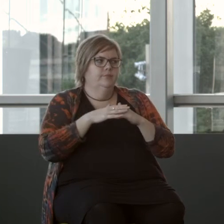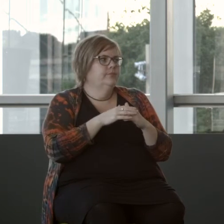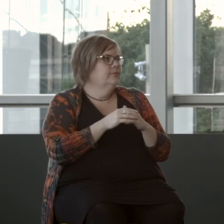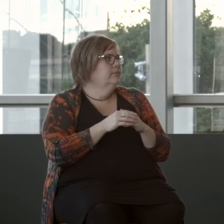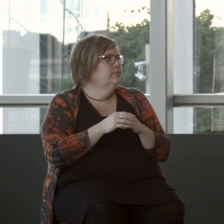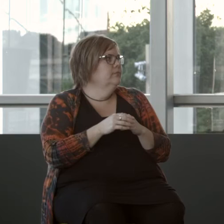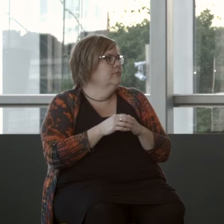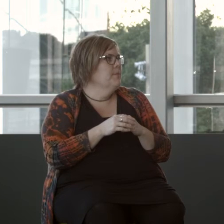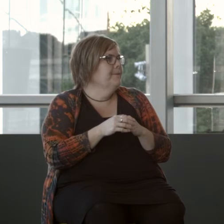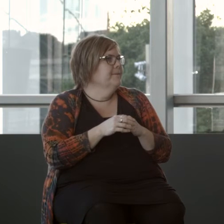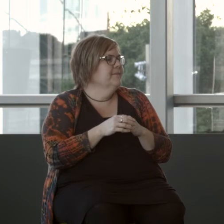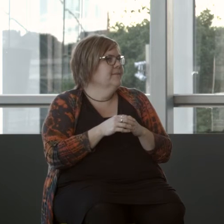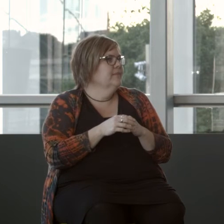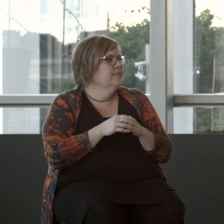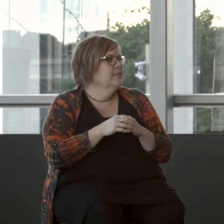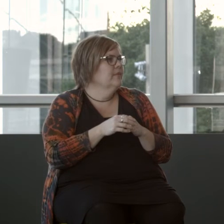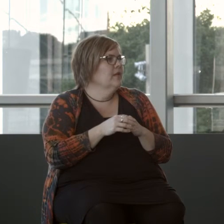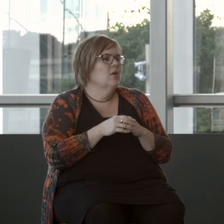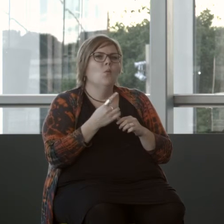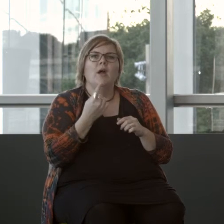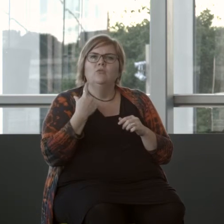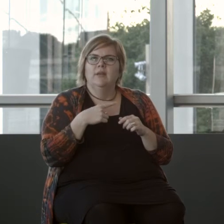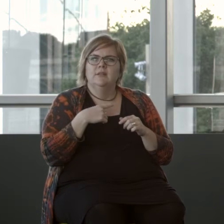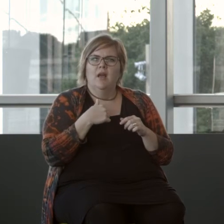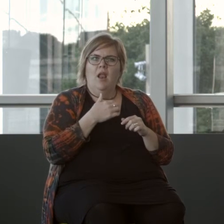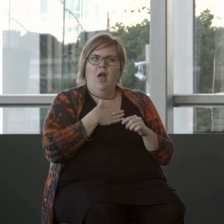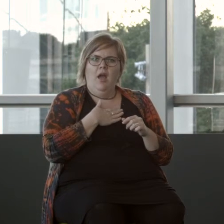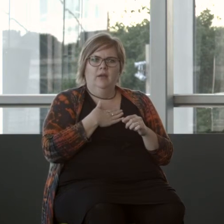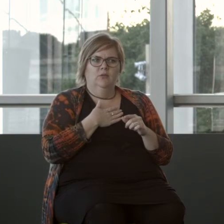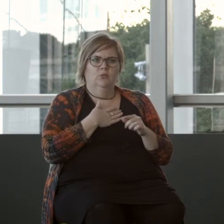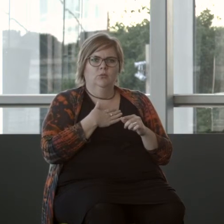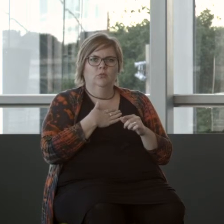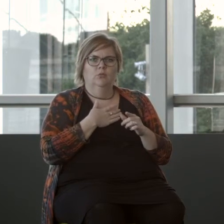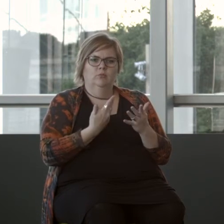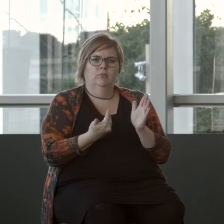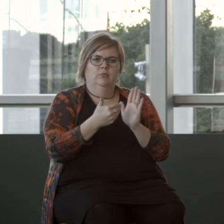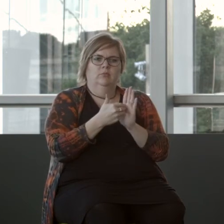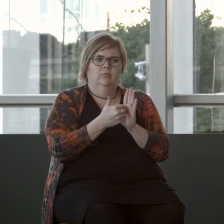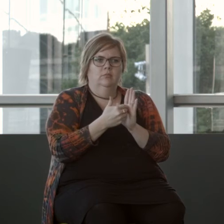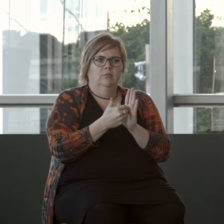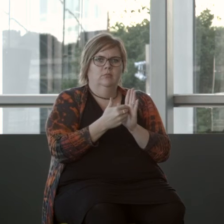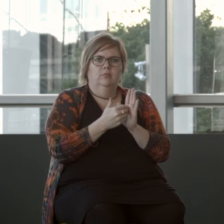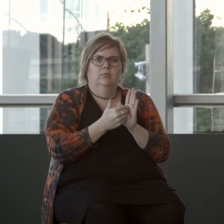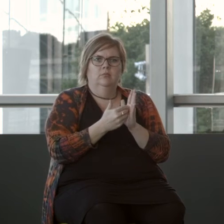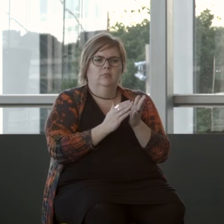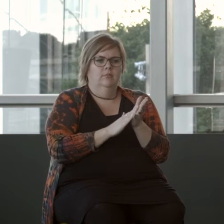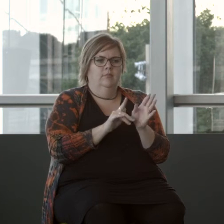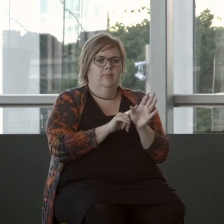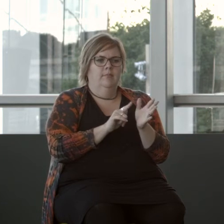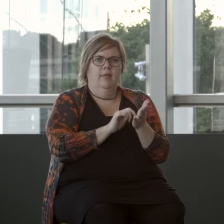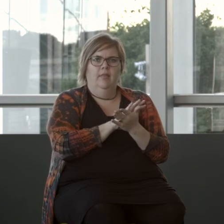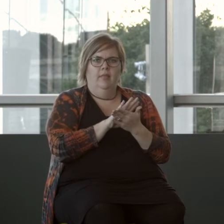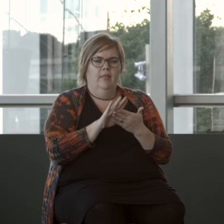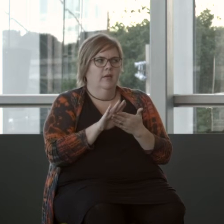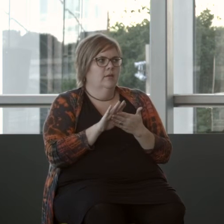in the whole opera. One of the reasons I like to do this is because when I was scenicking and you'd find yourself,